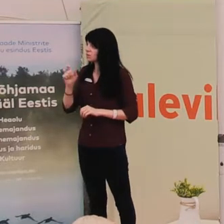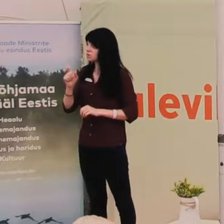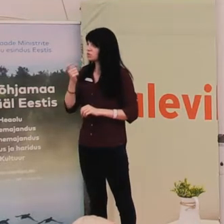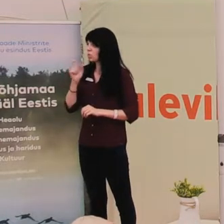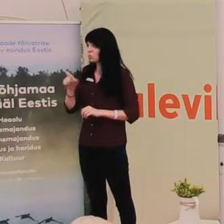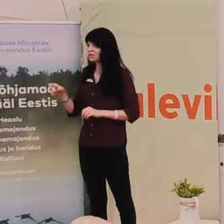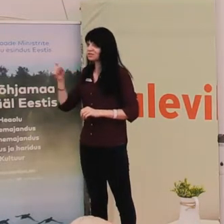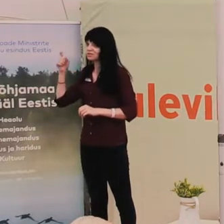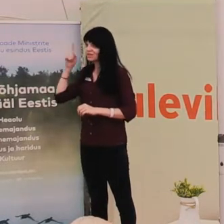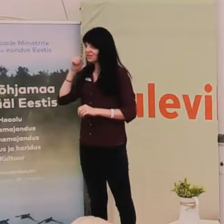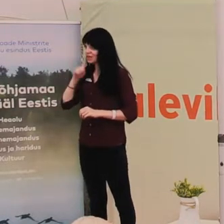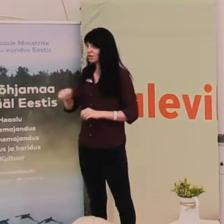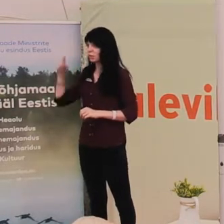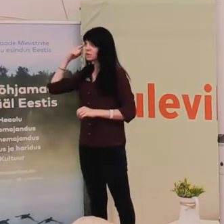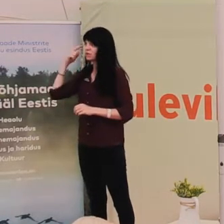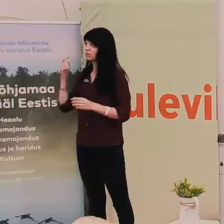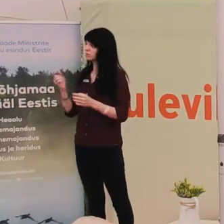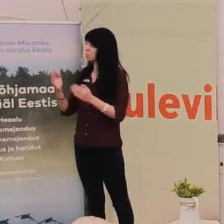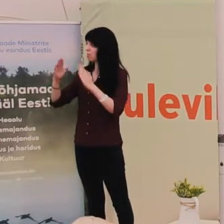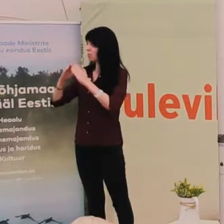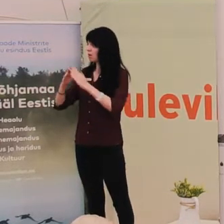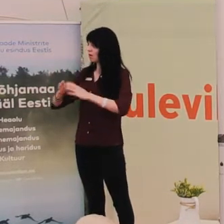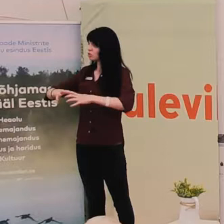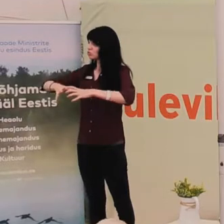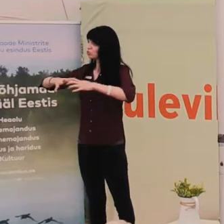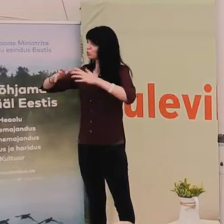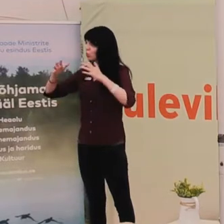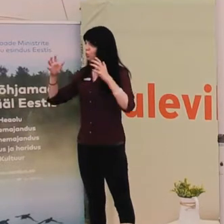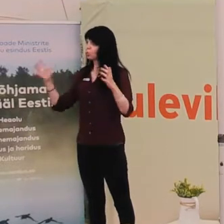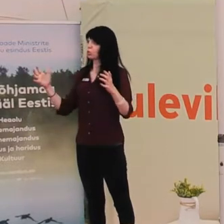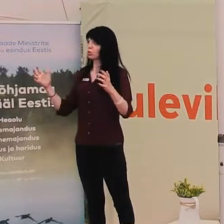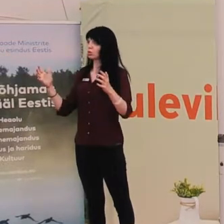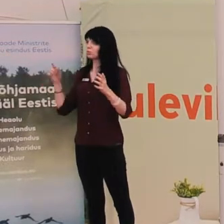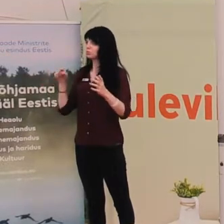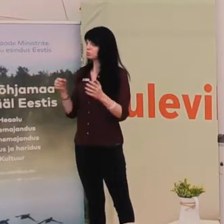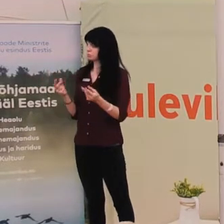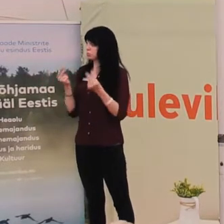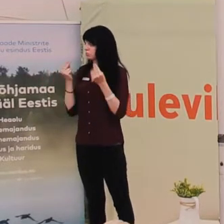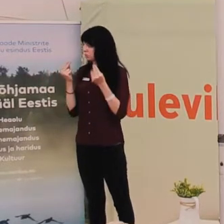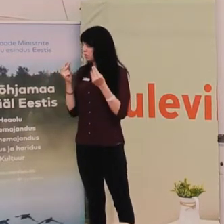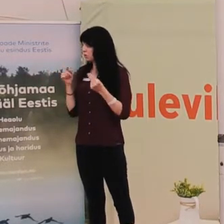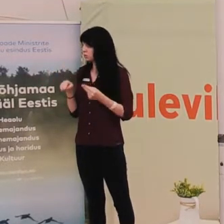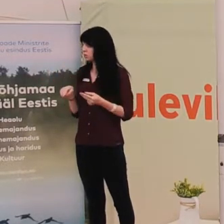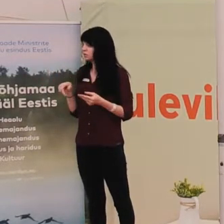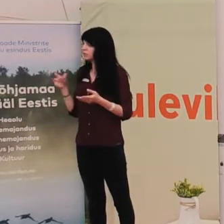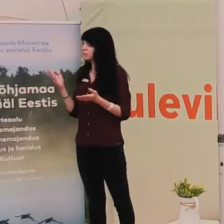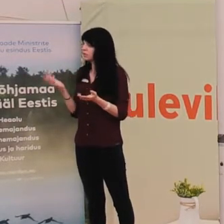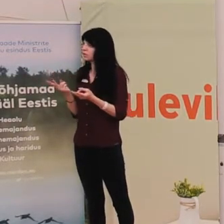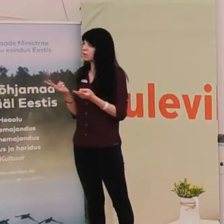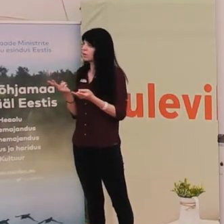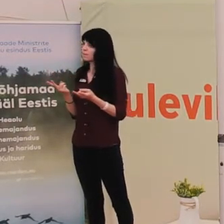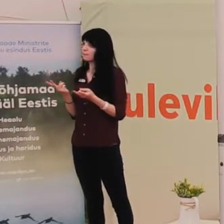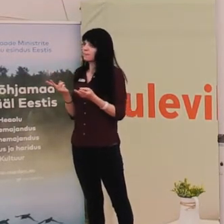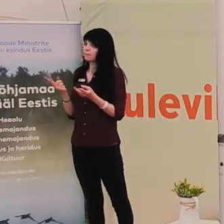we need bigger houses. I think if we are really sort of conscious about environment, we should discuss about